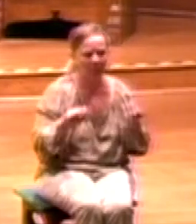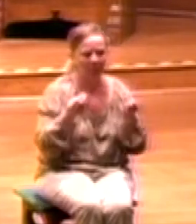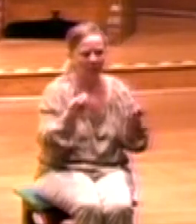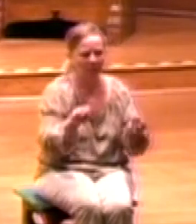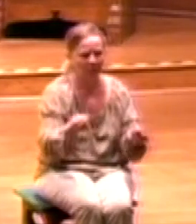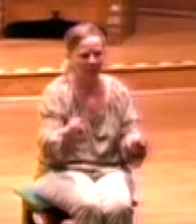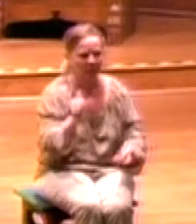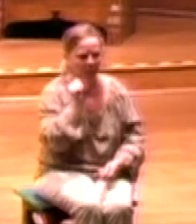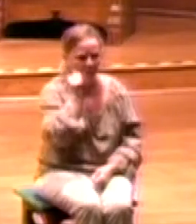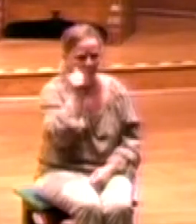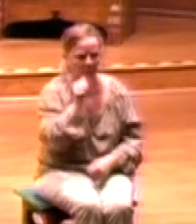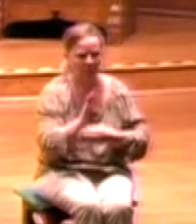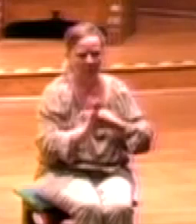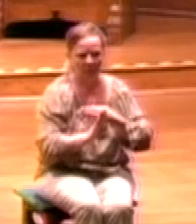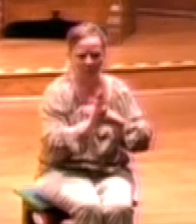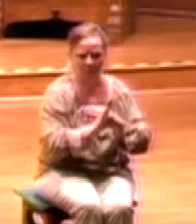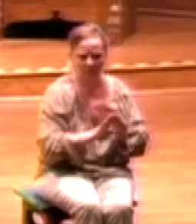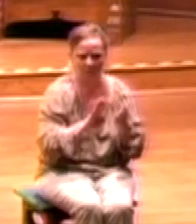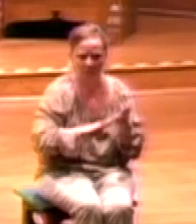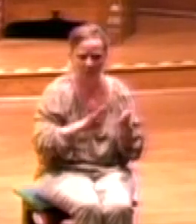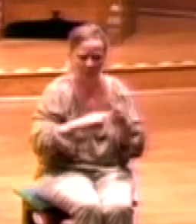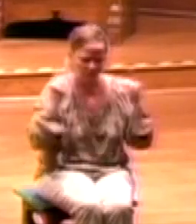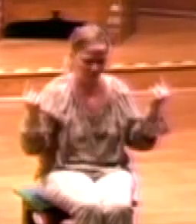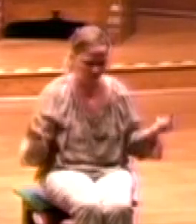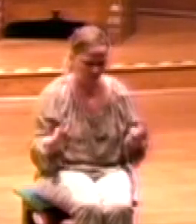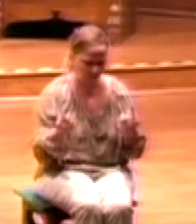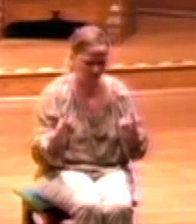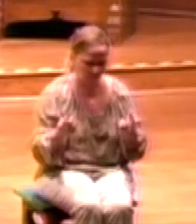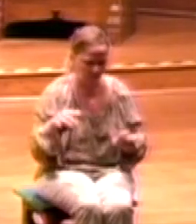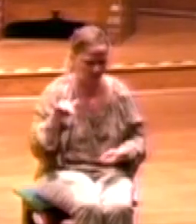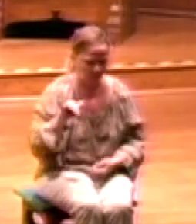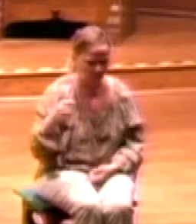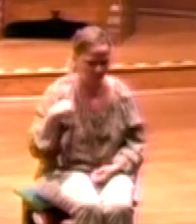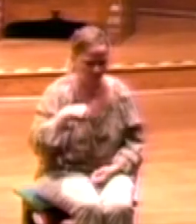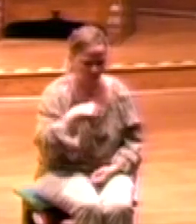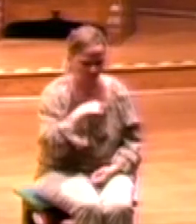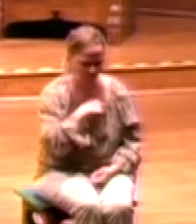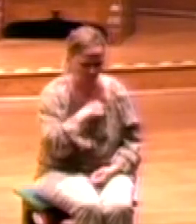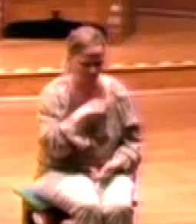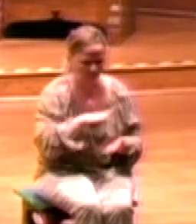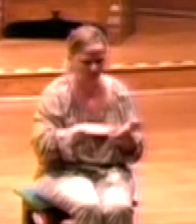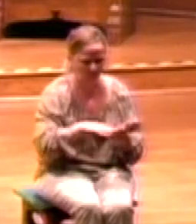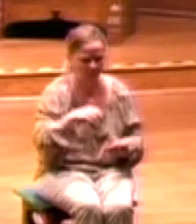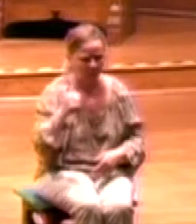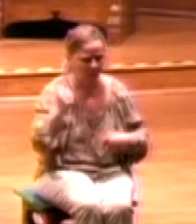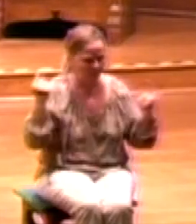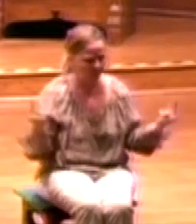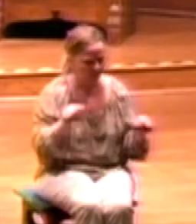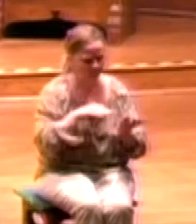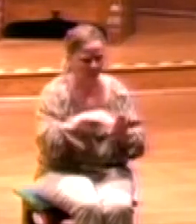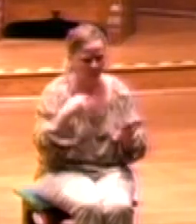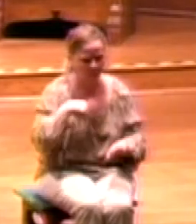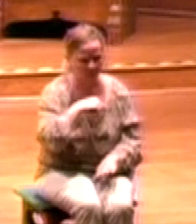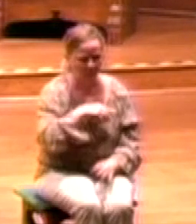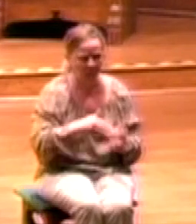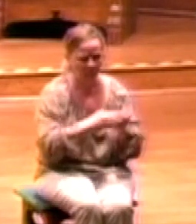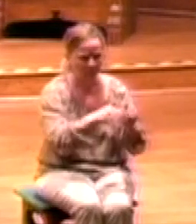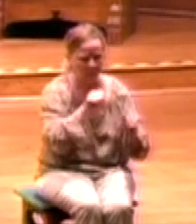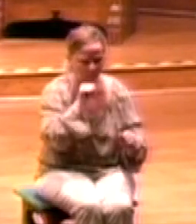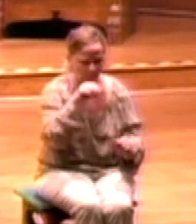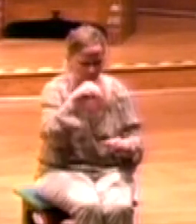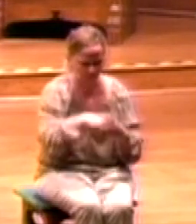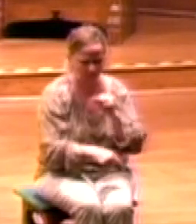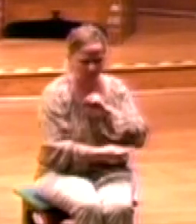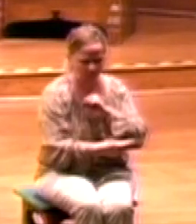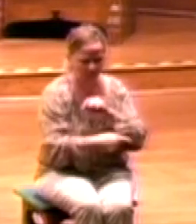bread, and forgive us our trespasses, as we forgive those who trespass against us. And lead us not into